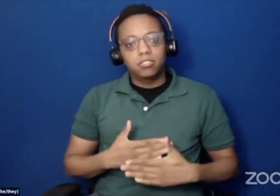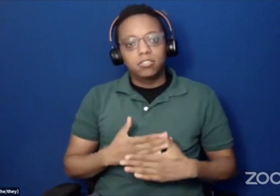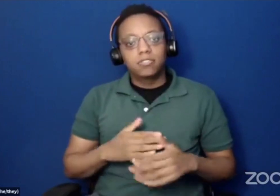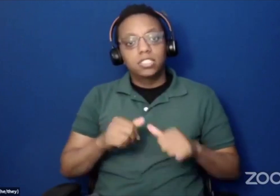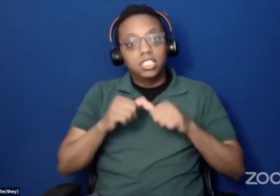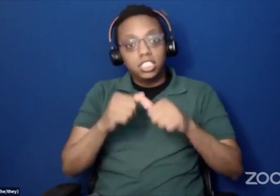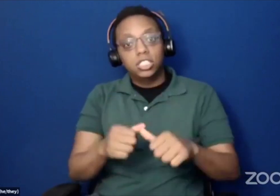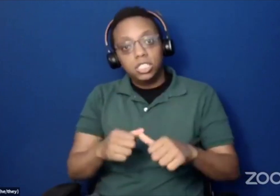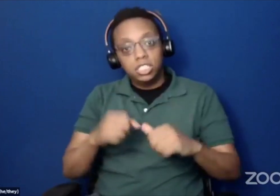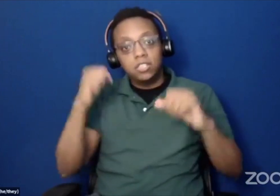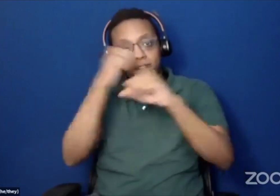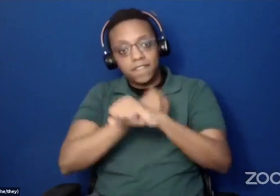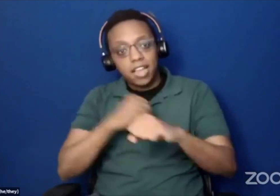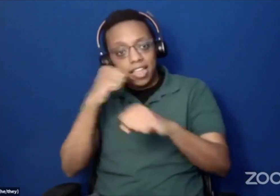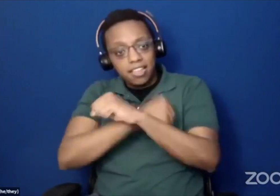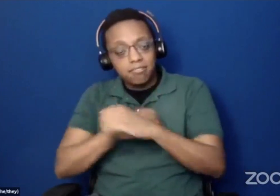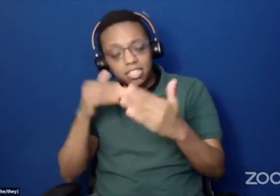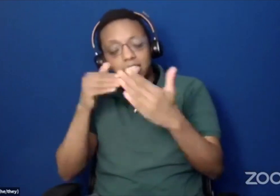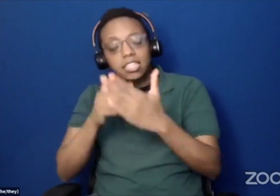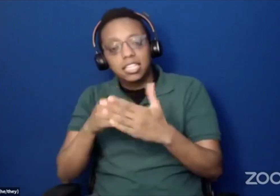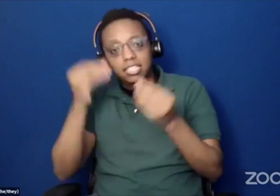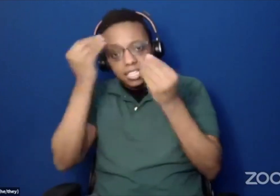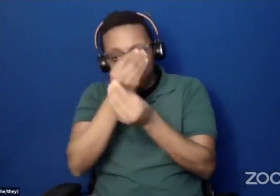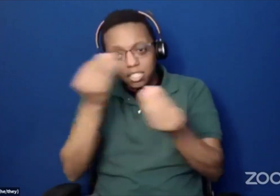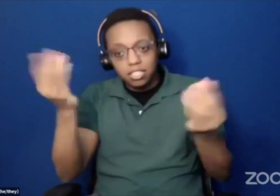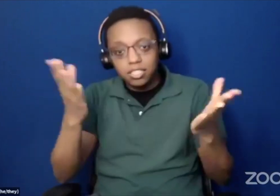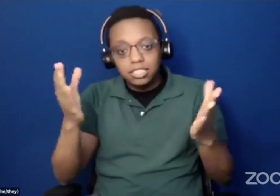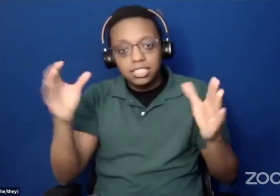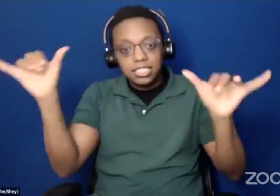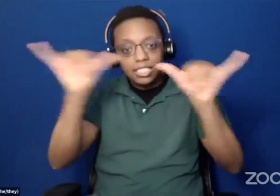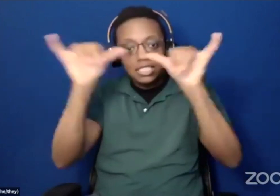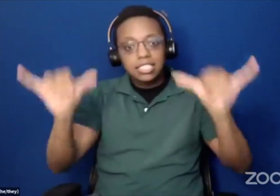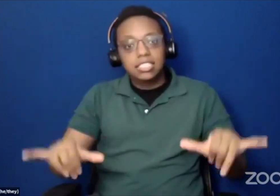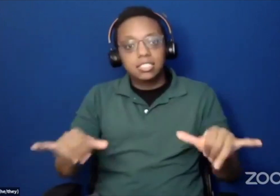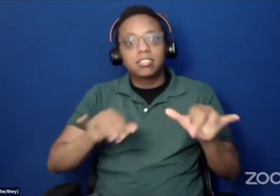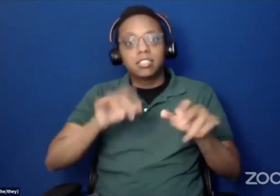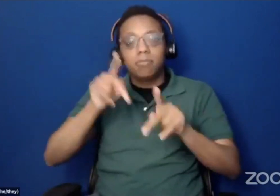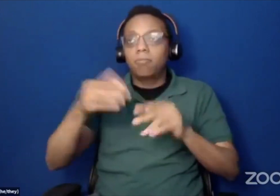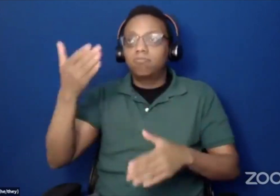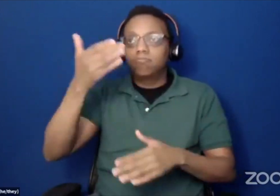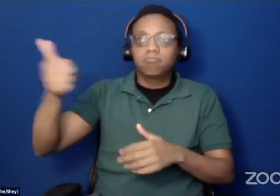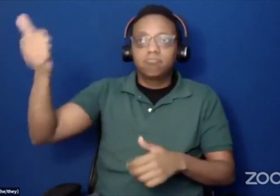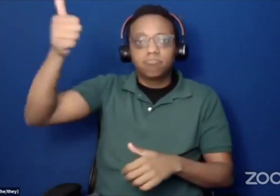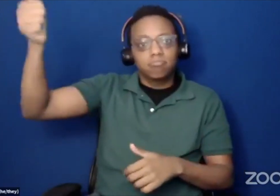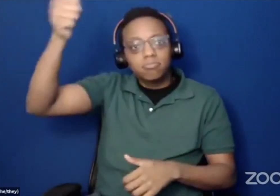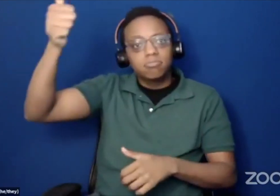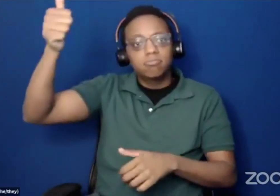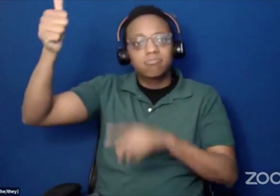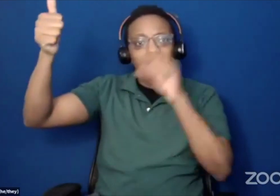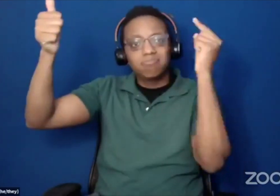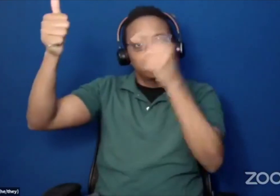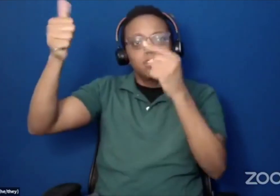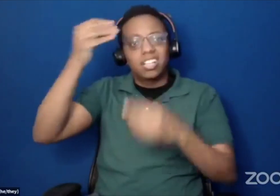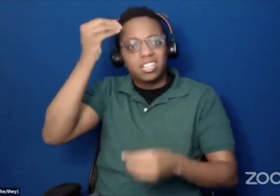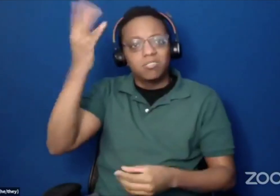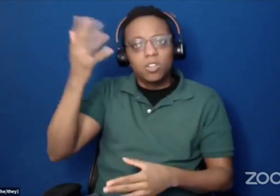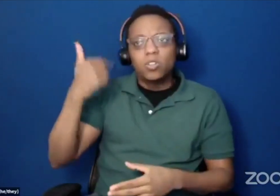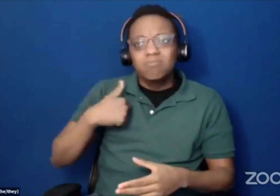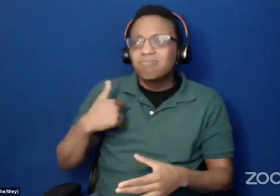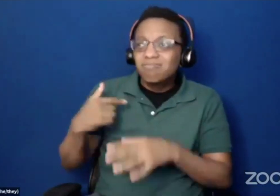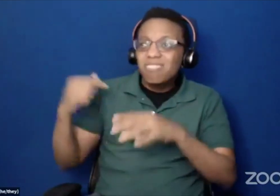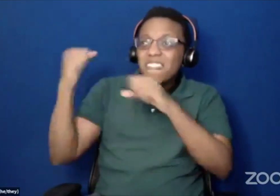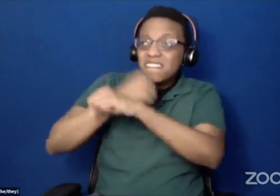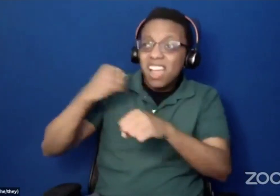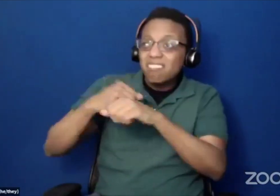let these systems know, let these people that are in positions of power know that we will continue to fight for justice for